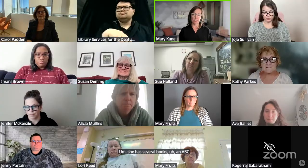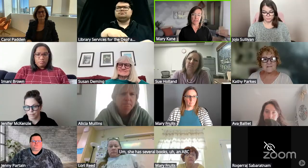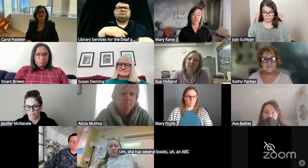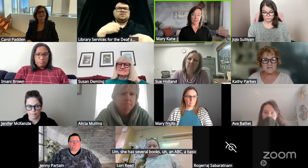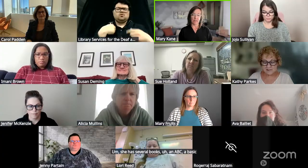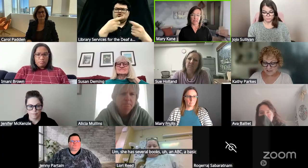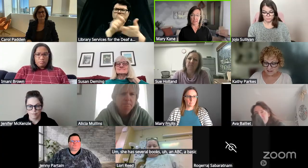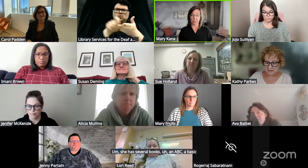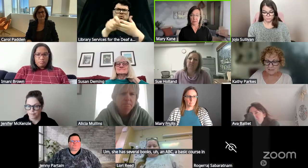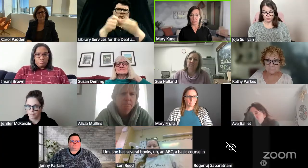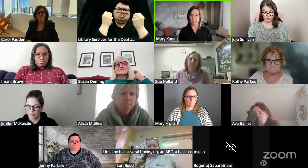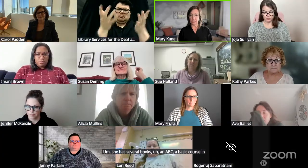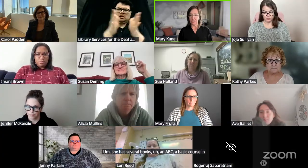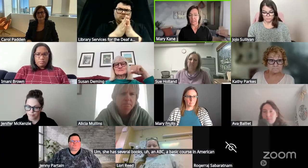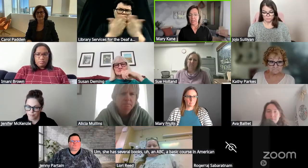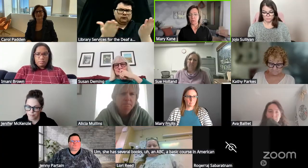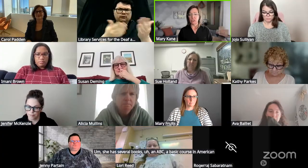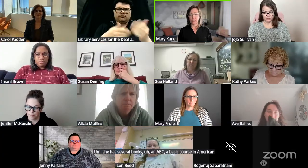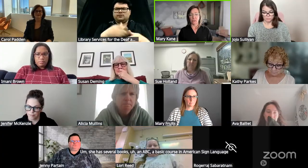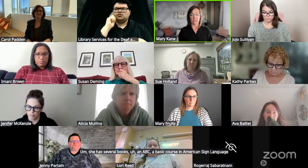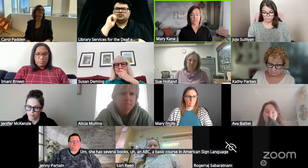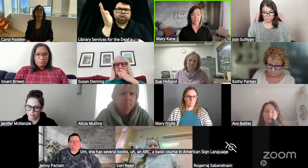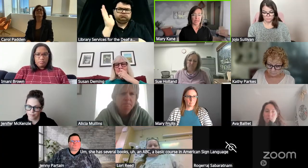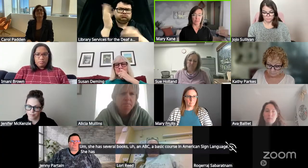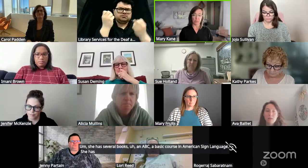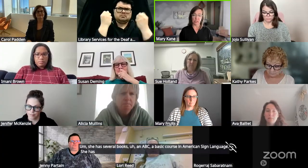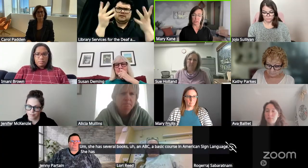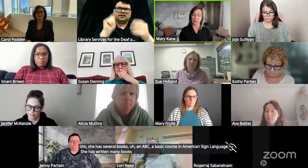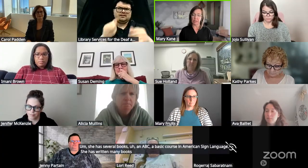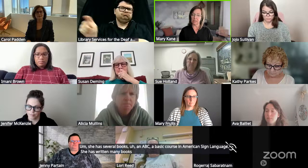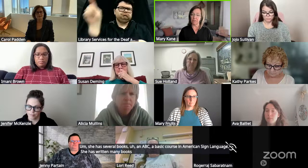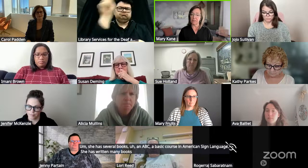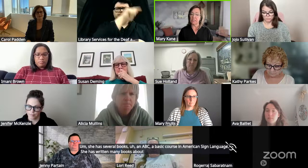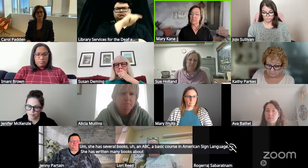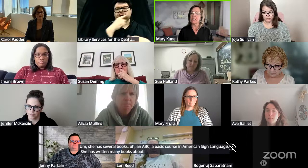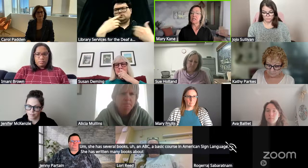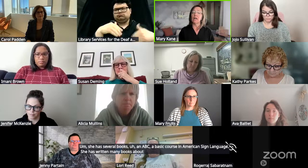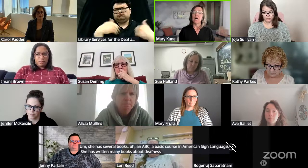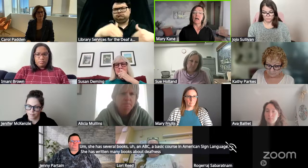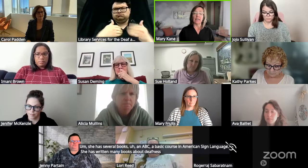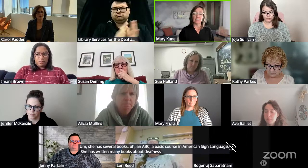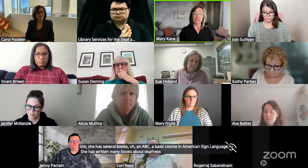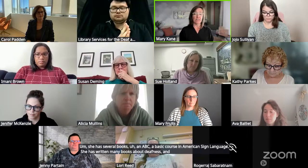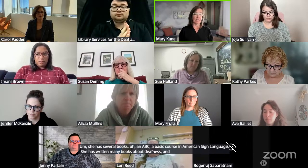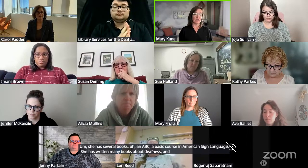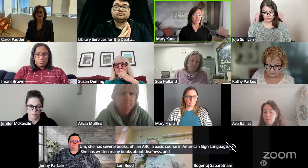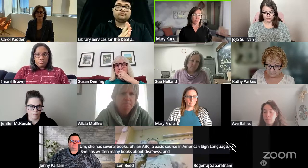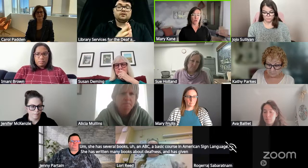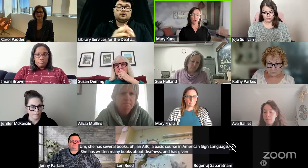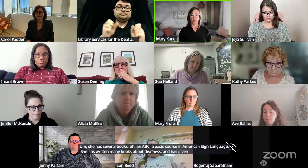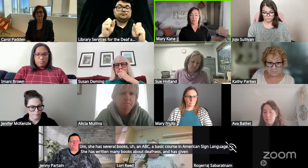in American Sign Language. She has written many books about deafness and has given lectures all over the